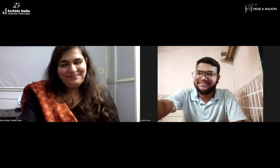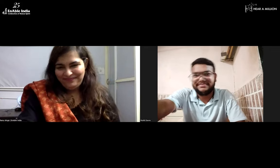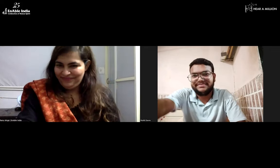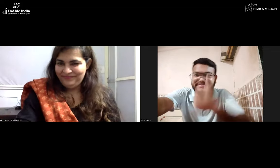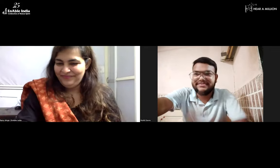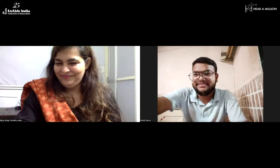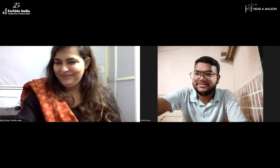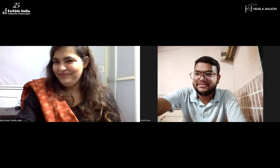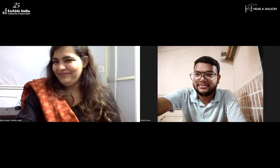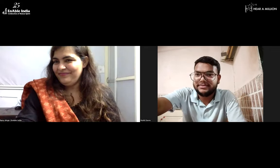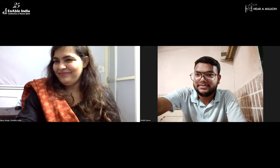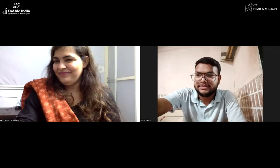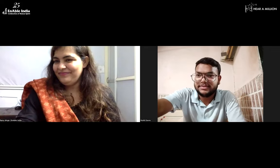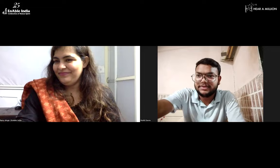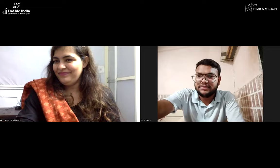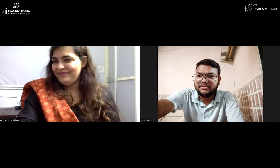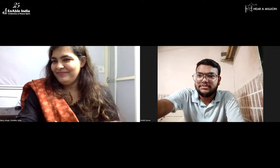My question to you, Ria, is